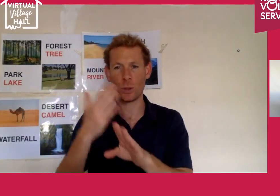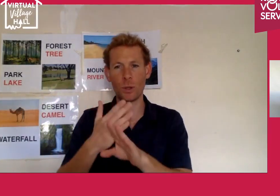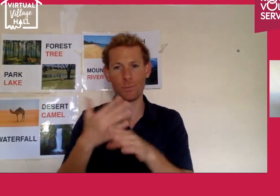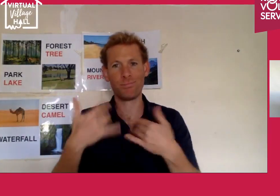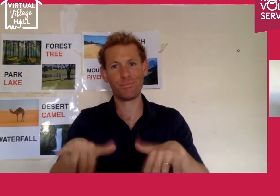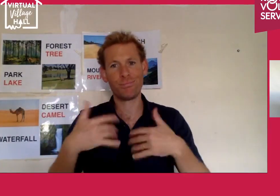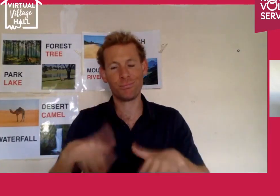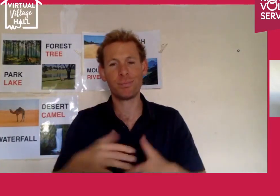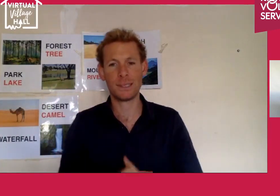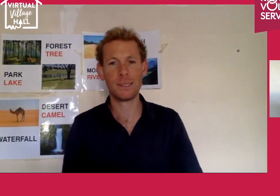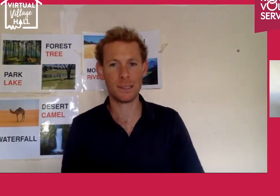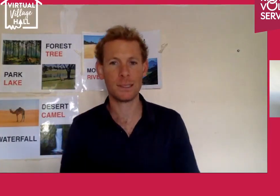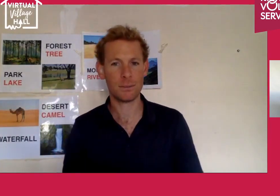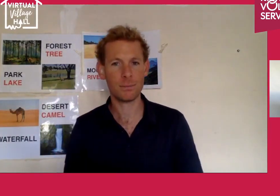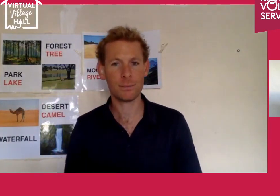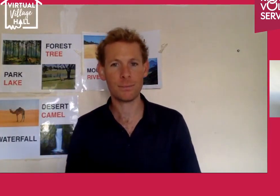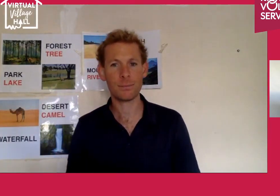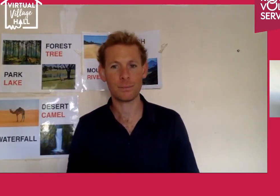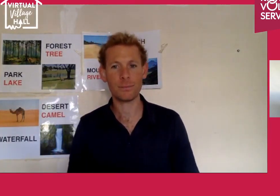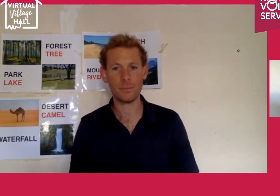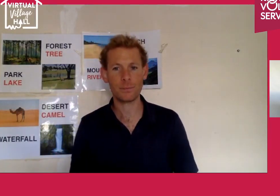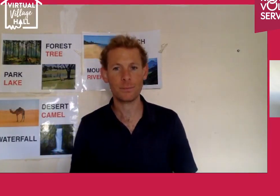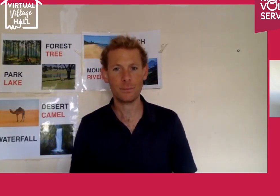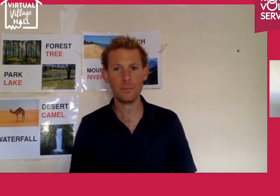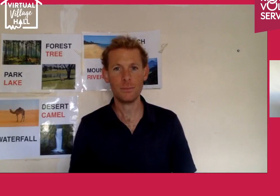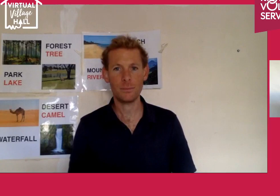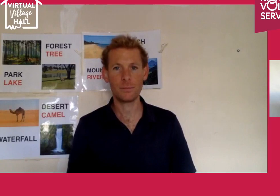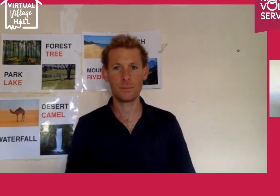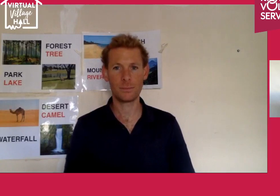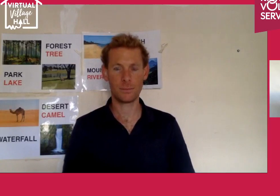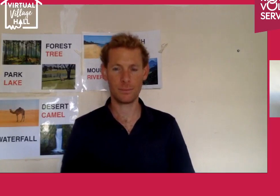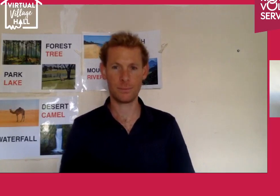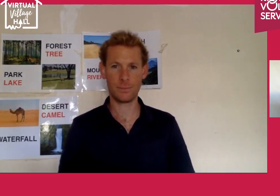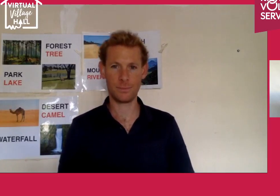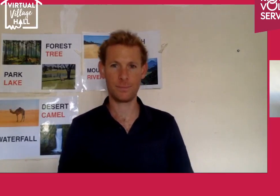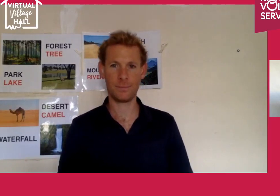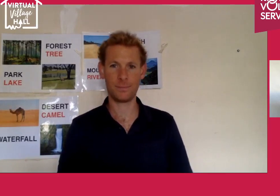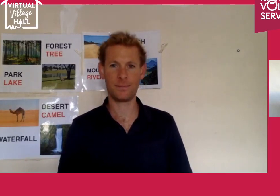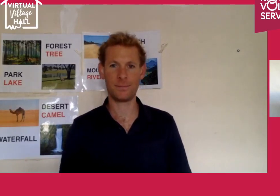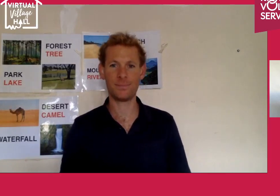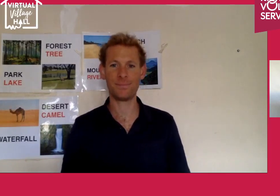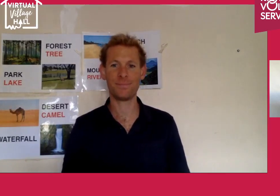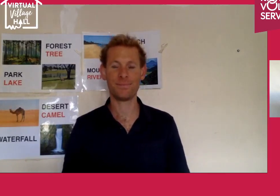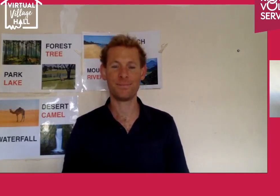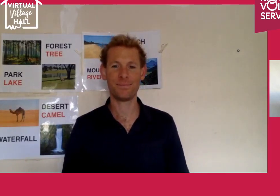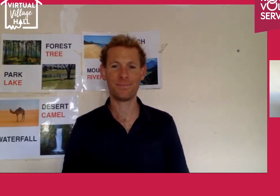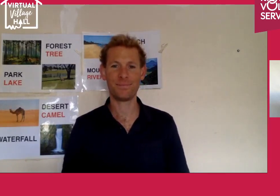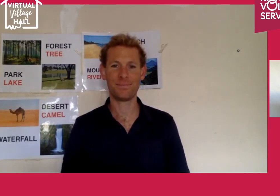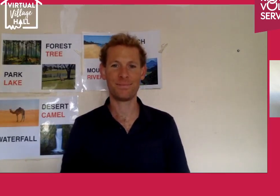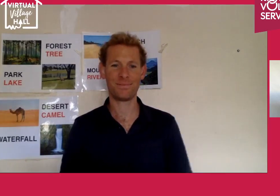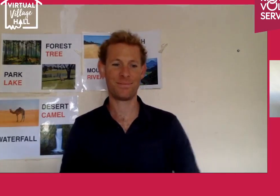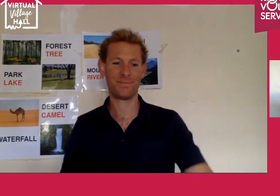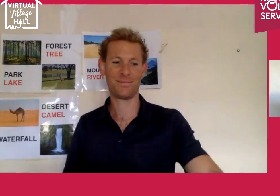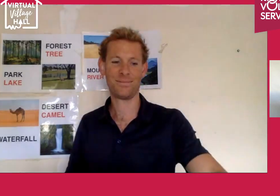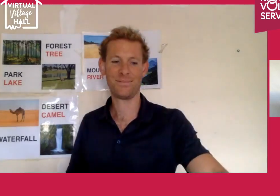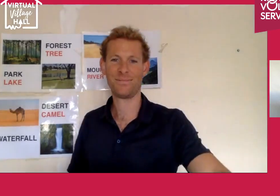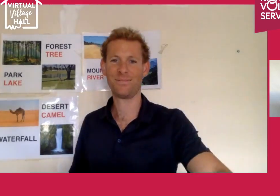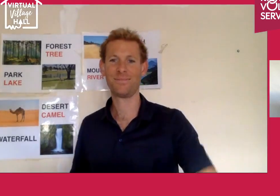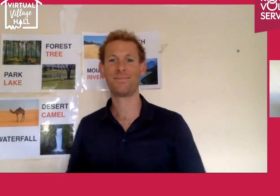at the interpreter all the time, hoping that they're going to get eye contact, but the interpreter can't give you eye contact because they need to give that to the deaf person. That's just one other little